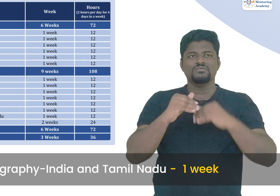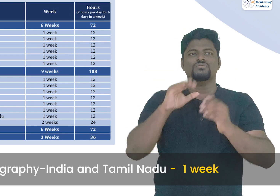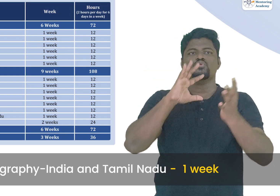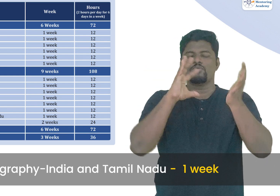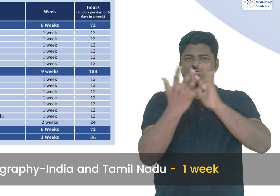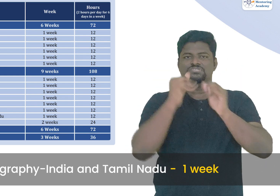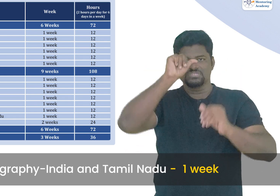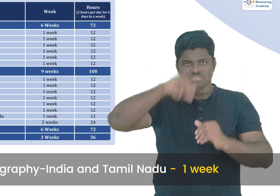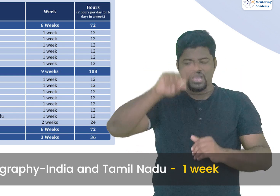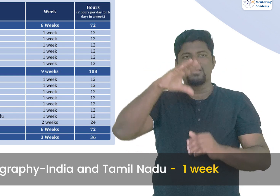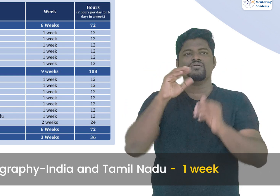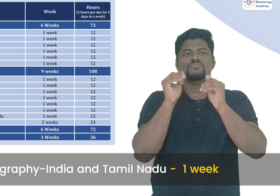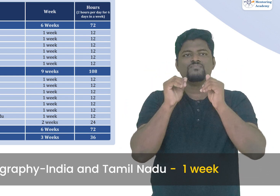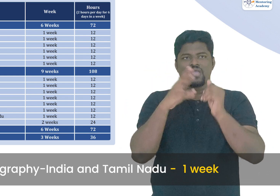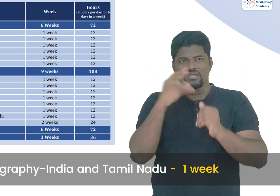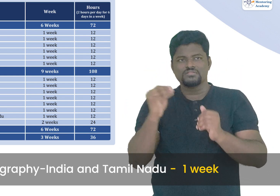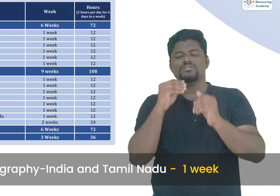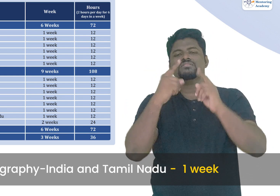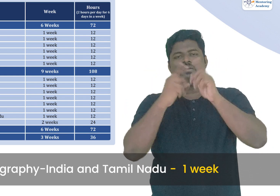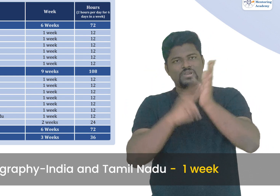Geography India and Tamil Nadu 1 week.